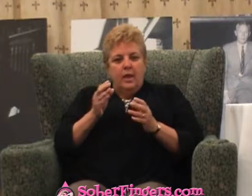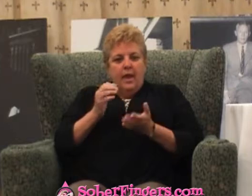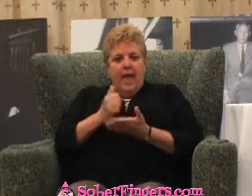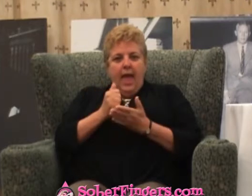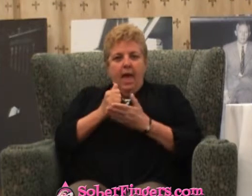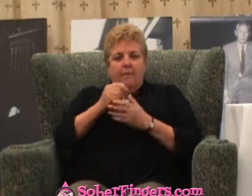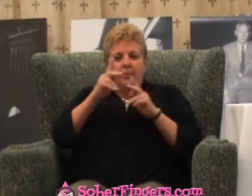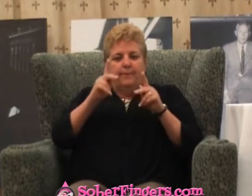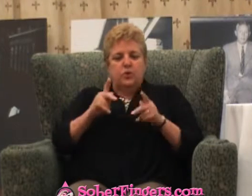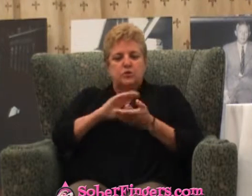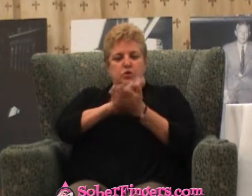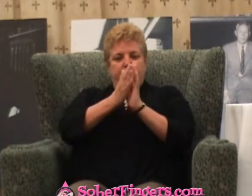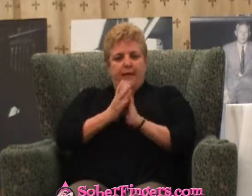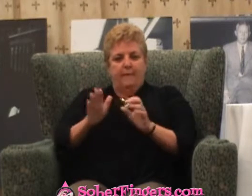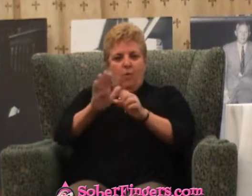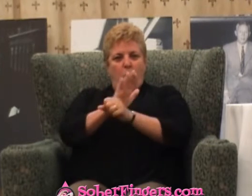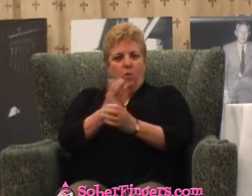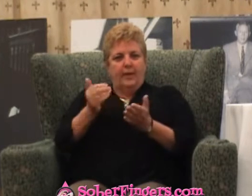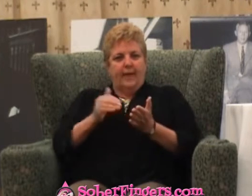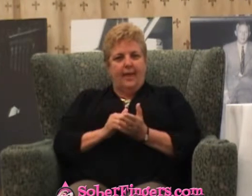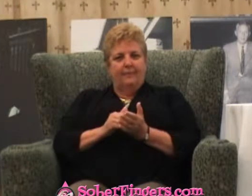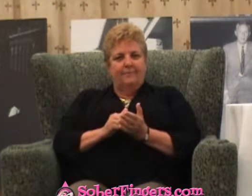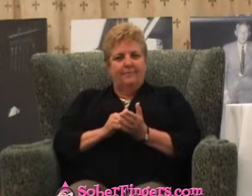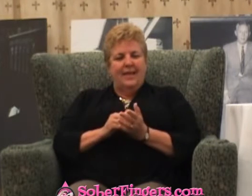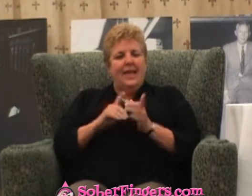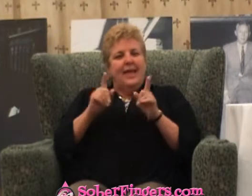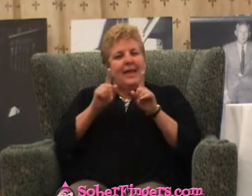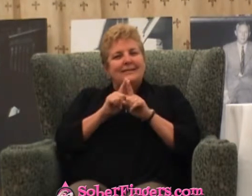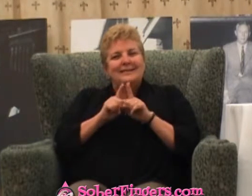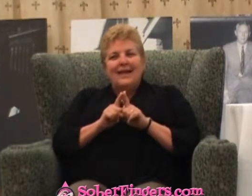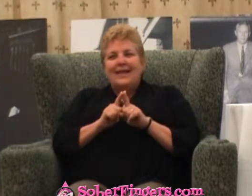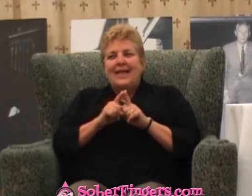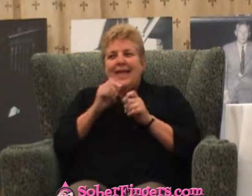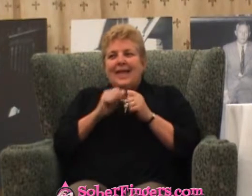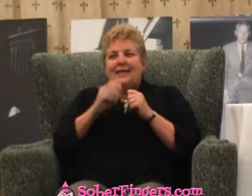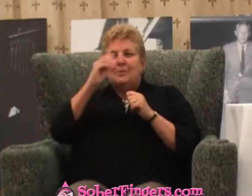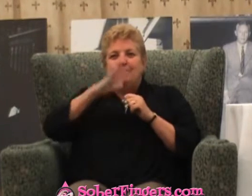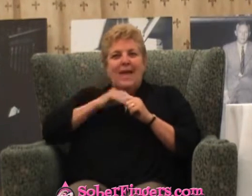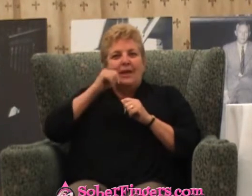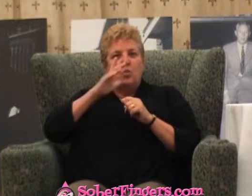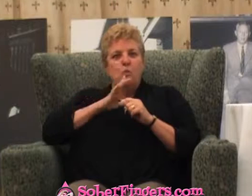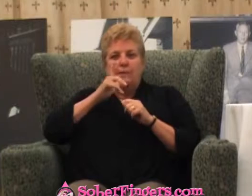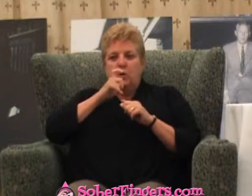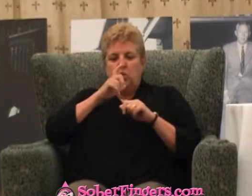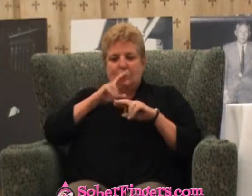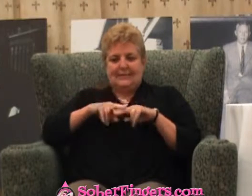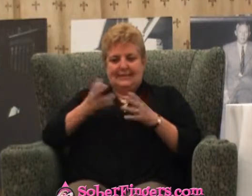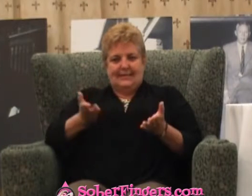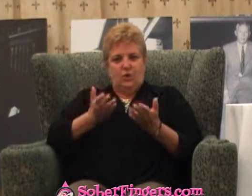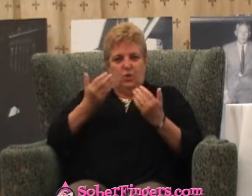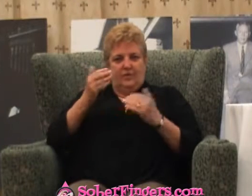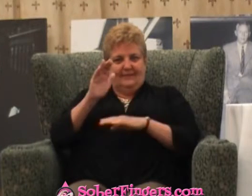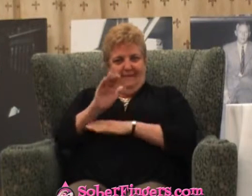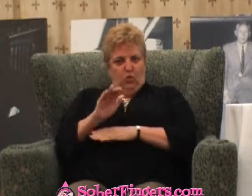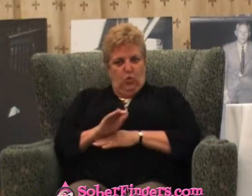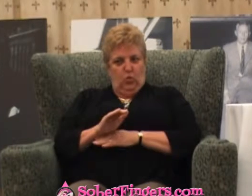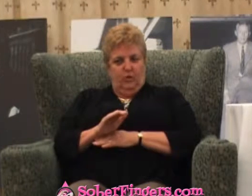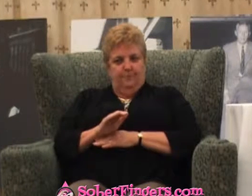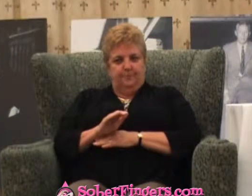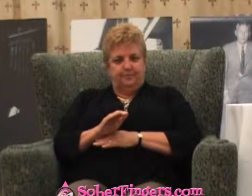It was as if each man and woman who sits in this room tonight, this afternoon, were standing in